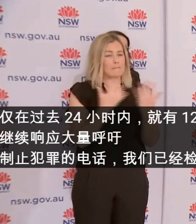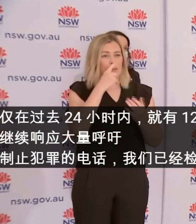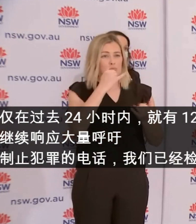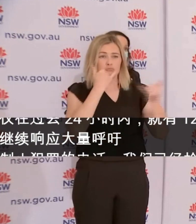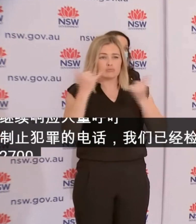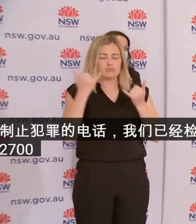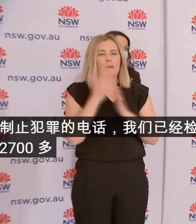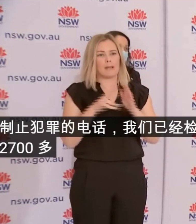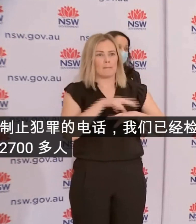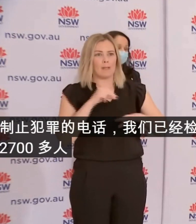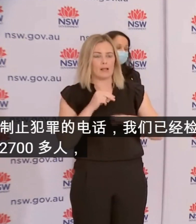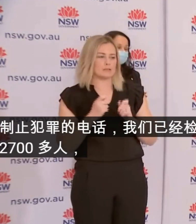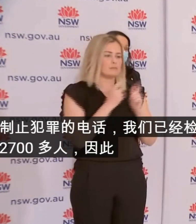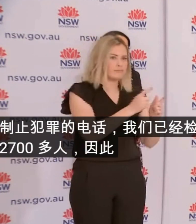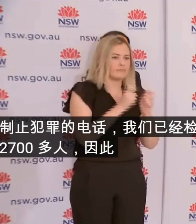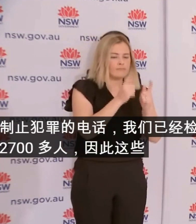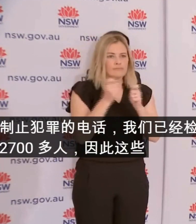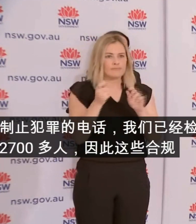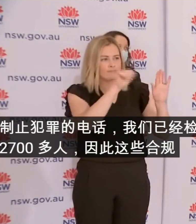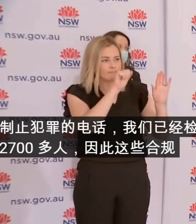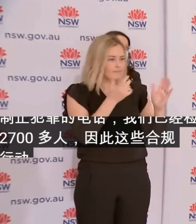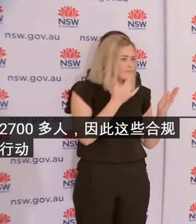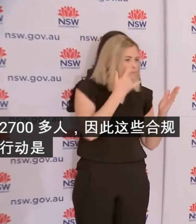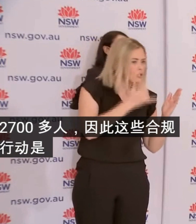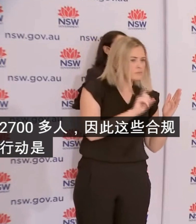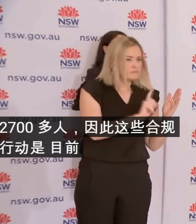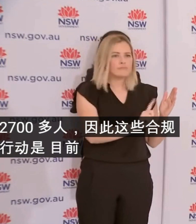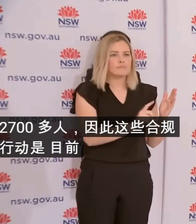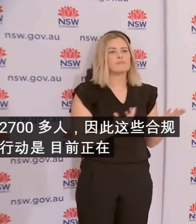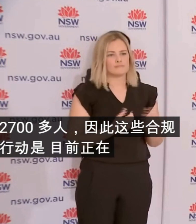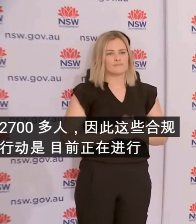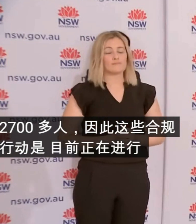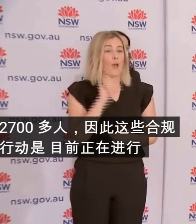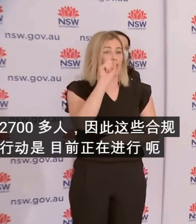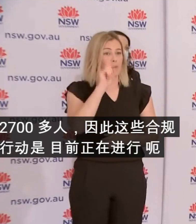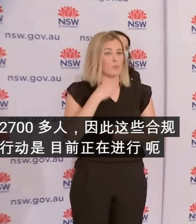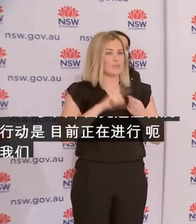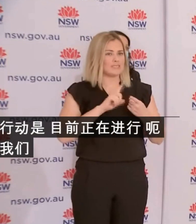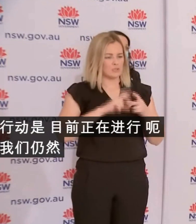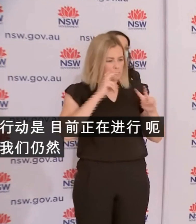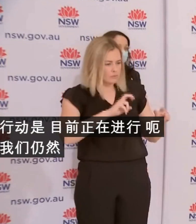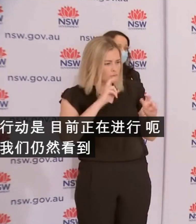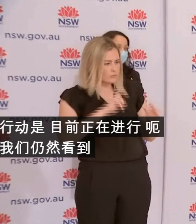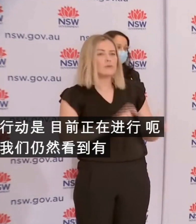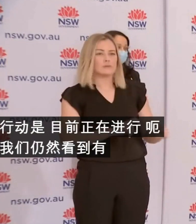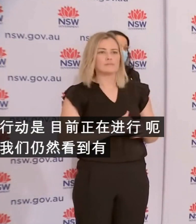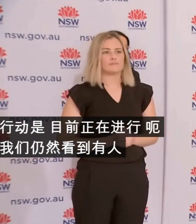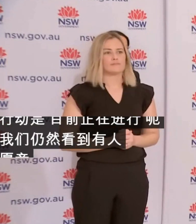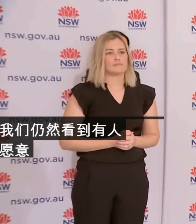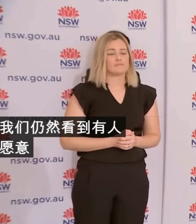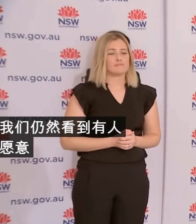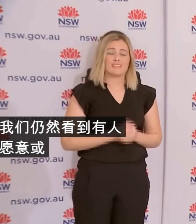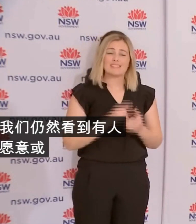over 2,700 individuals. So those compliance operations are ongoing at the moment. We are still seeing people